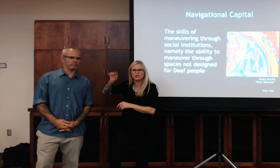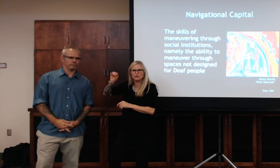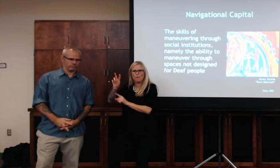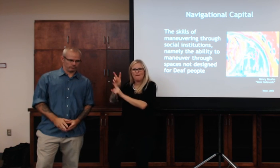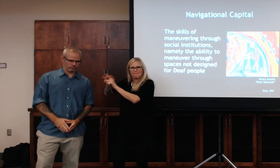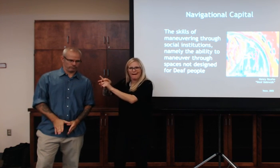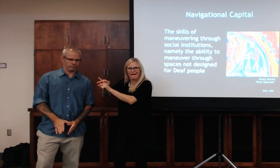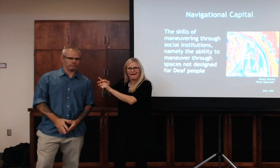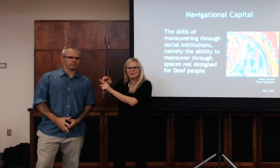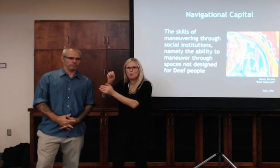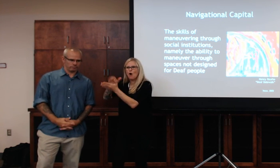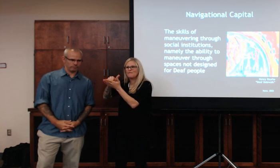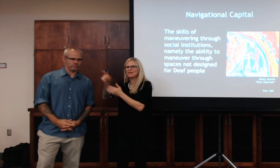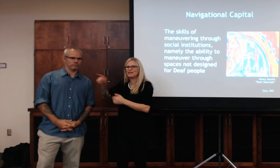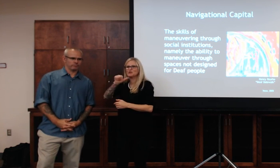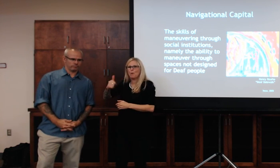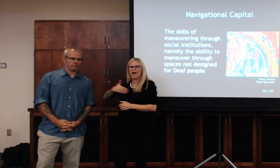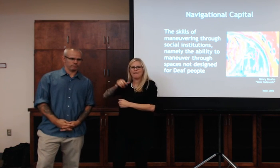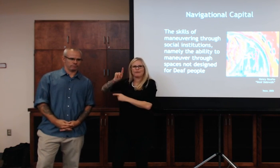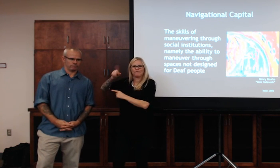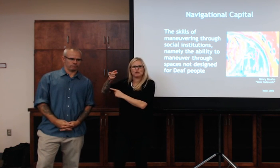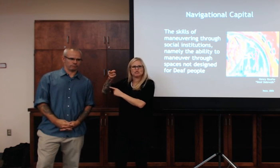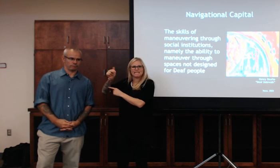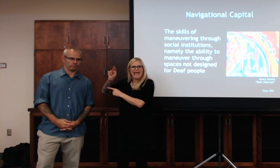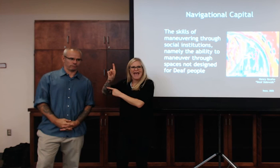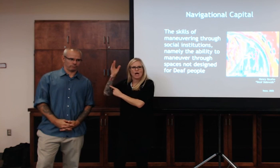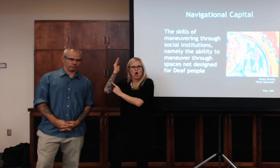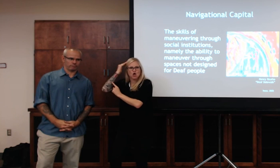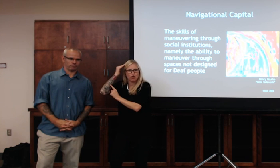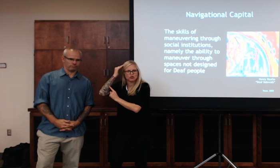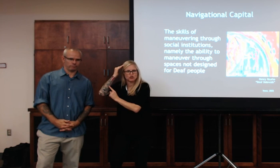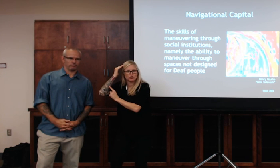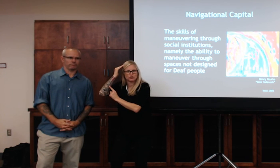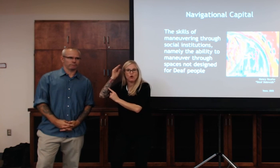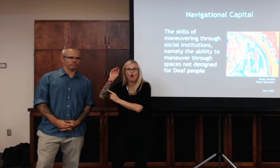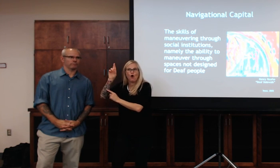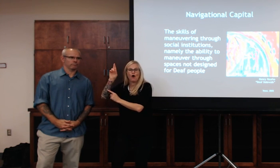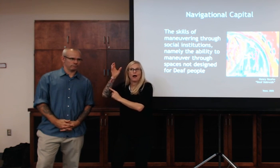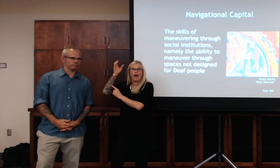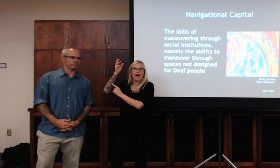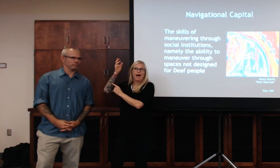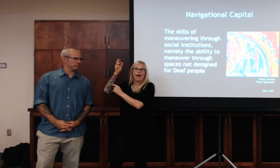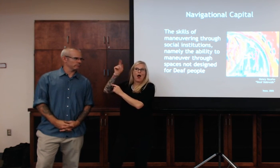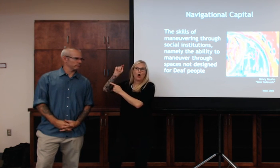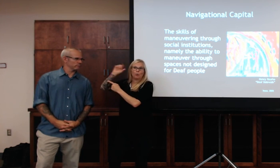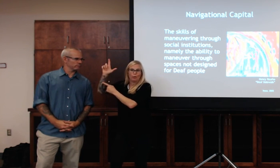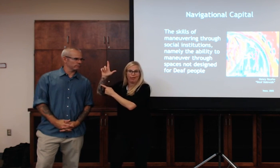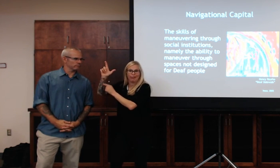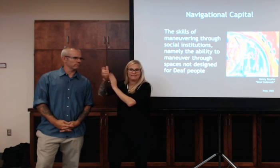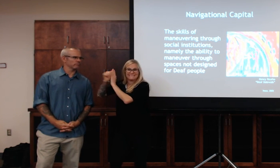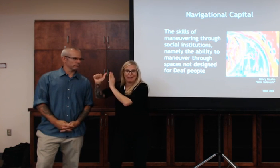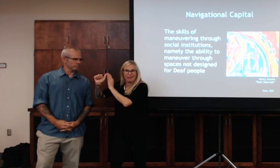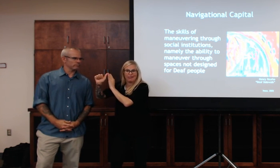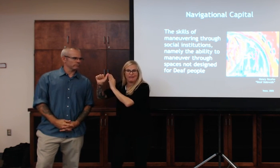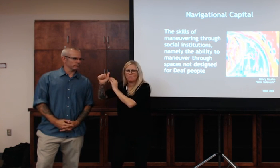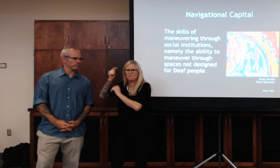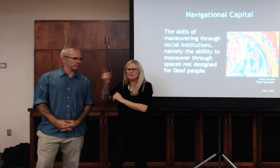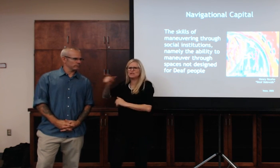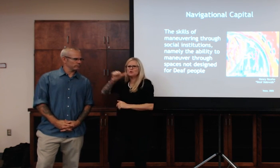to apply that. So often they don't have the firsthand knowledge or the tool or the skill because they